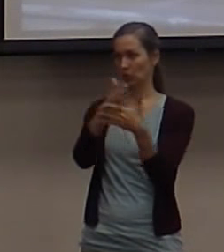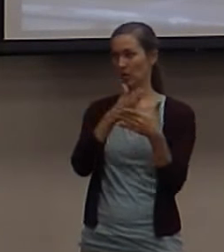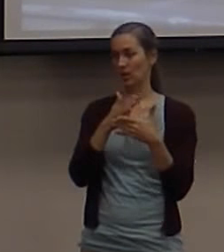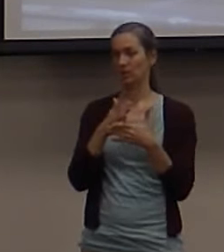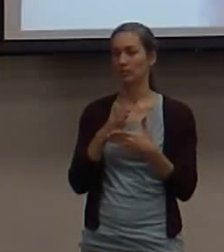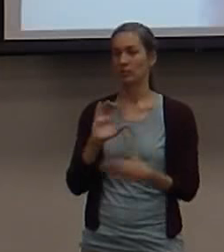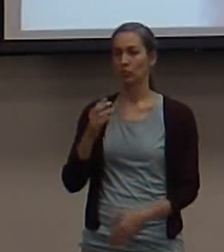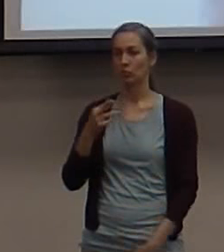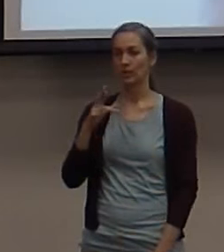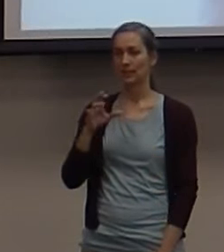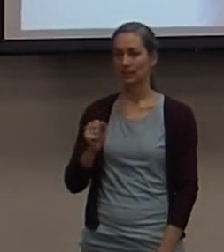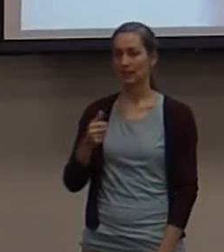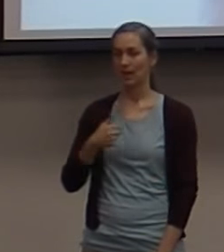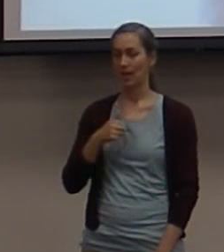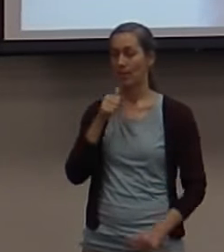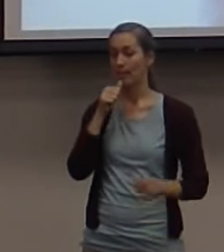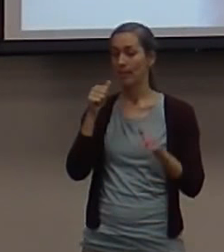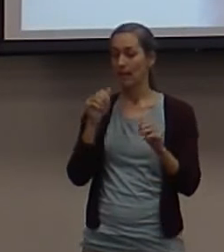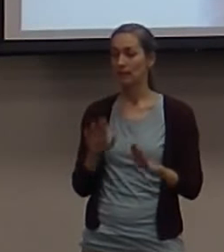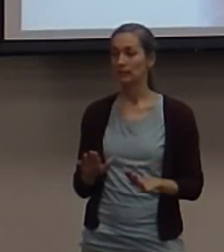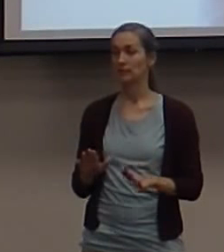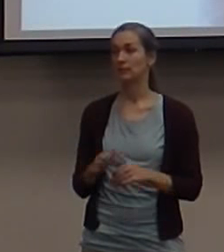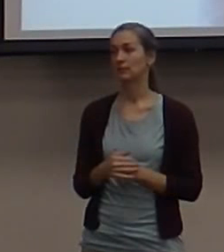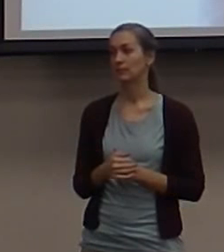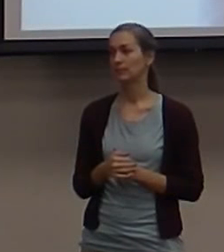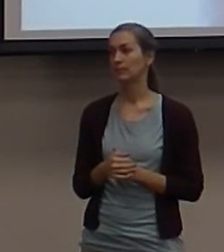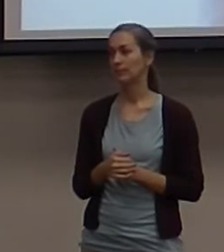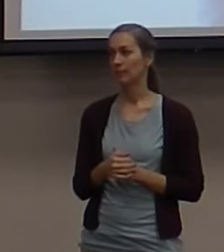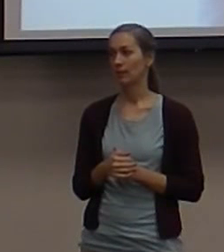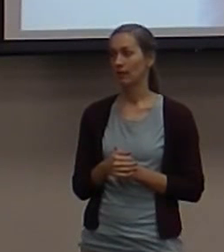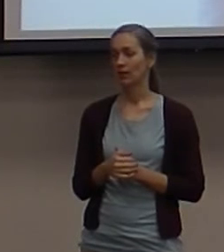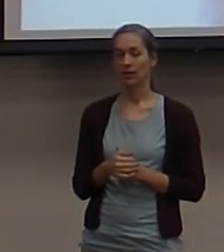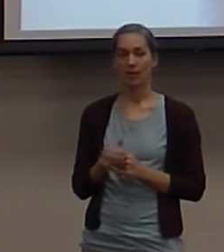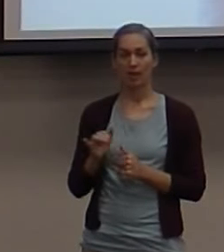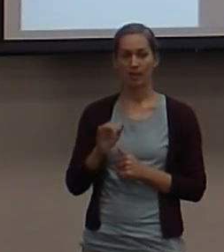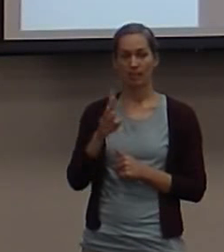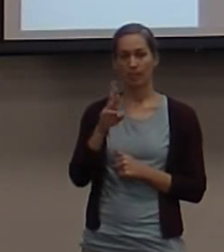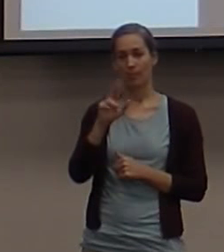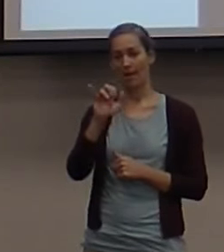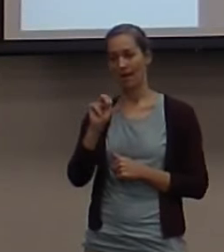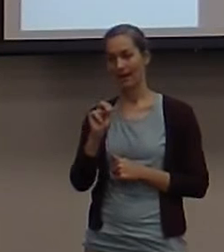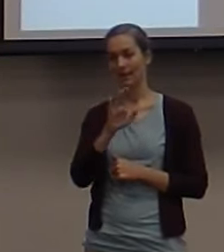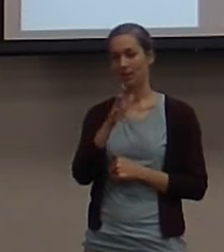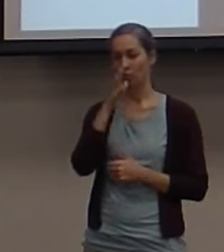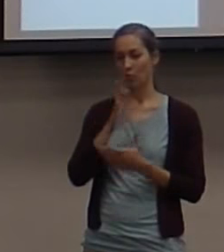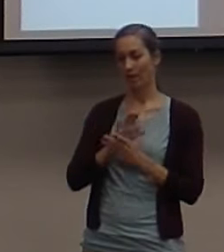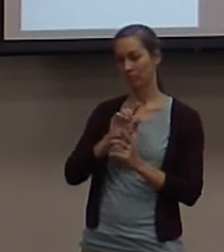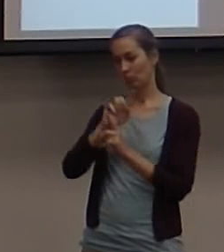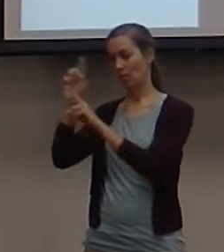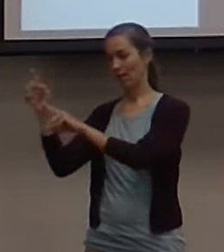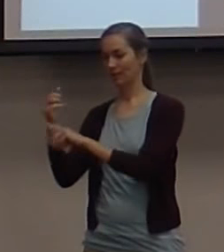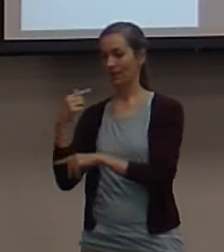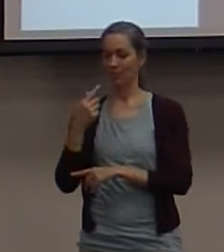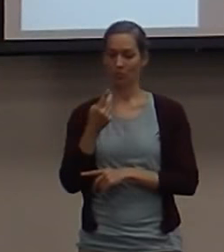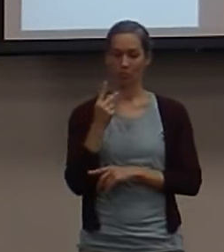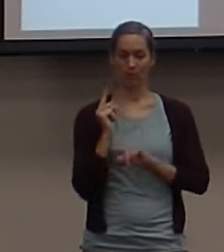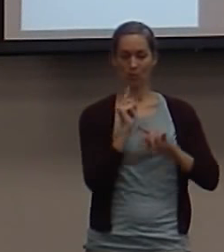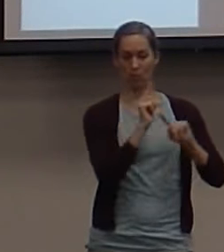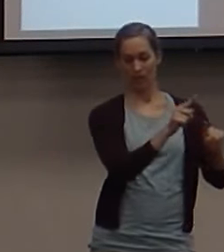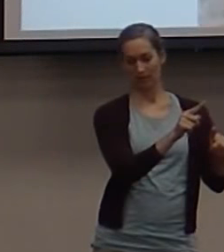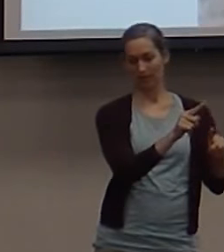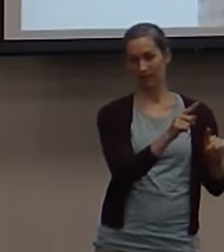Chris and I were blessed as Brother Garnett and his wife went one direction, we went another.